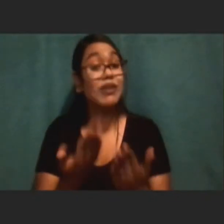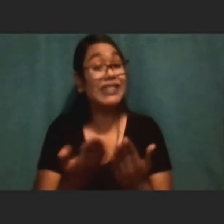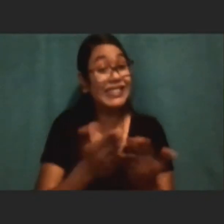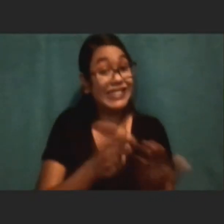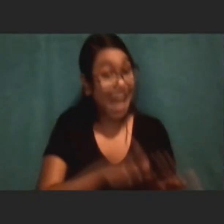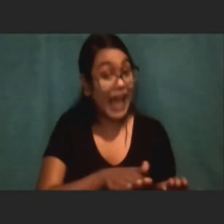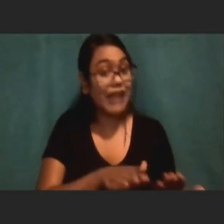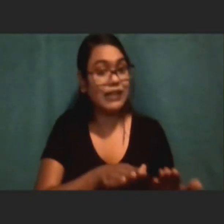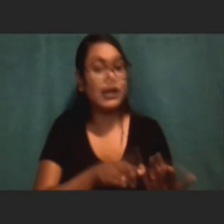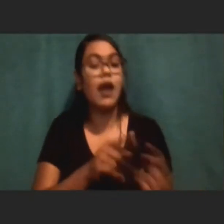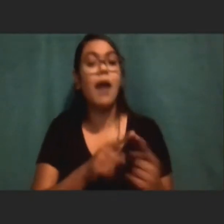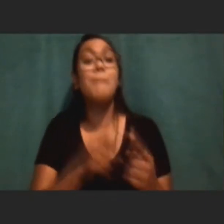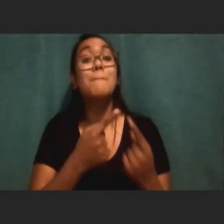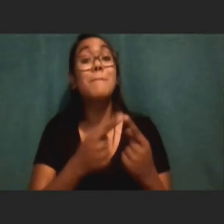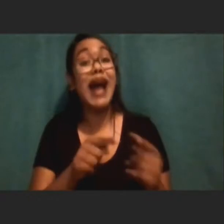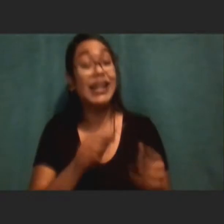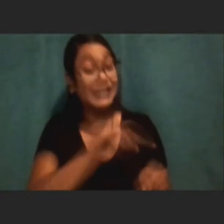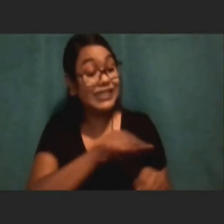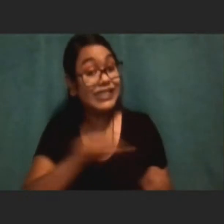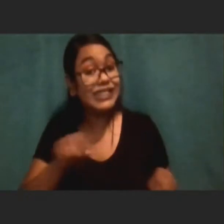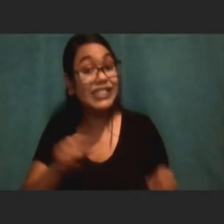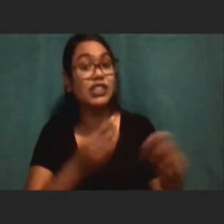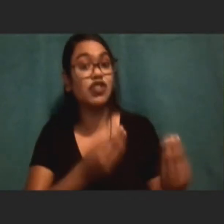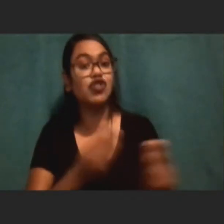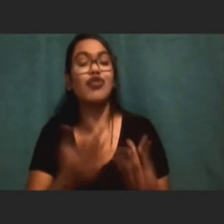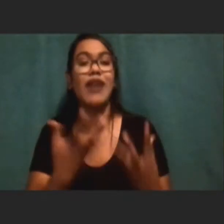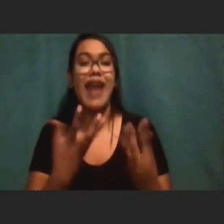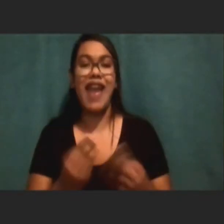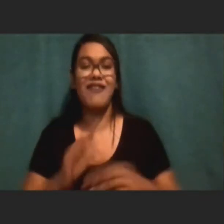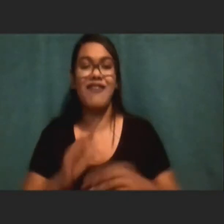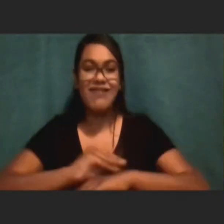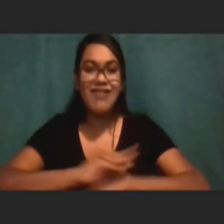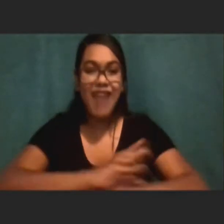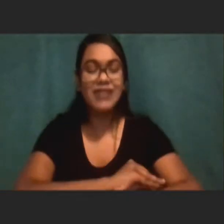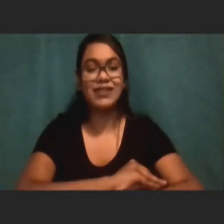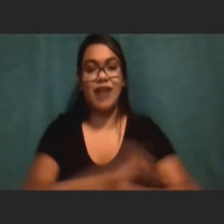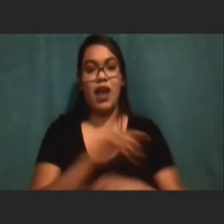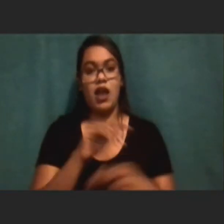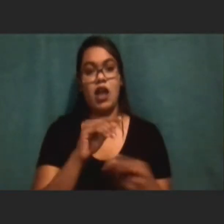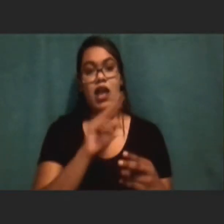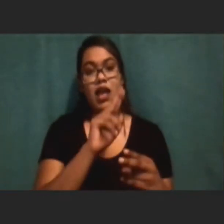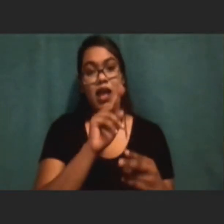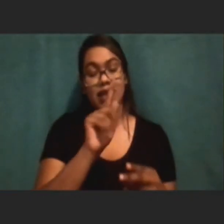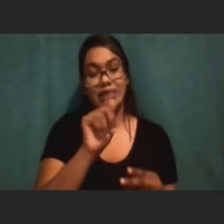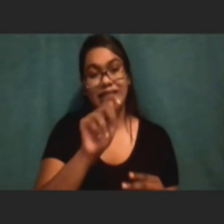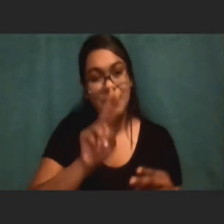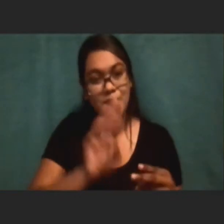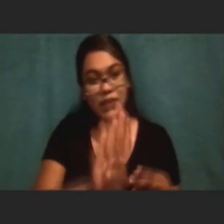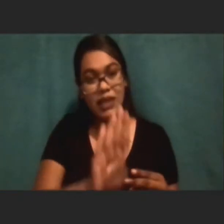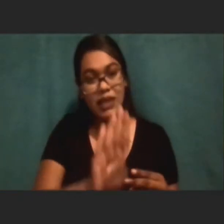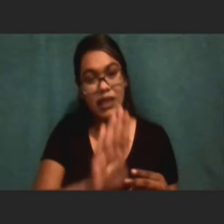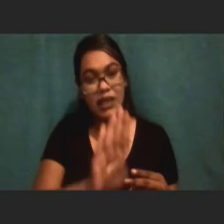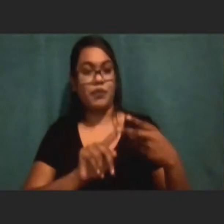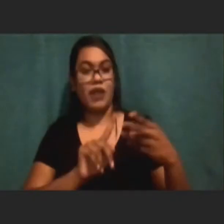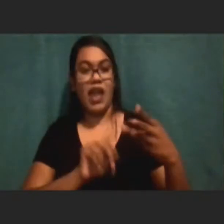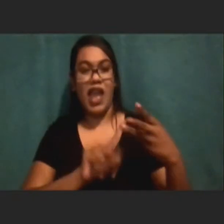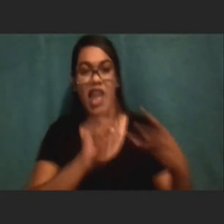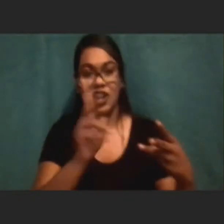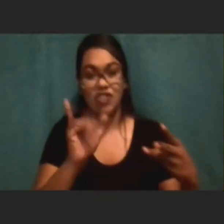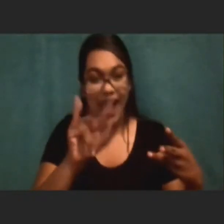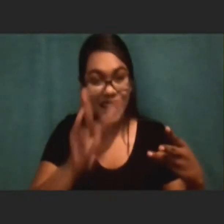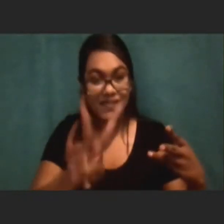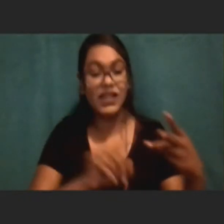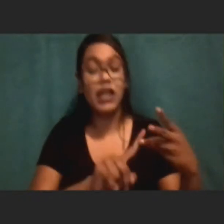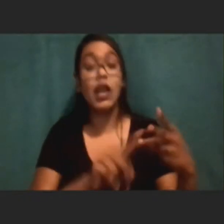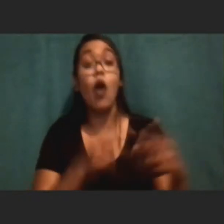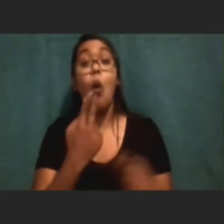those with underlying medical conditions like cancers and TB and HIV, and also the very young children under 1 year. And